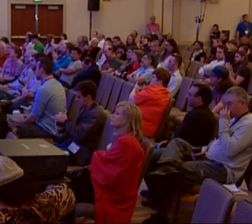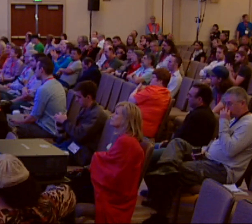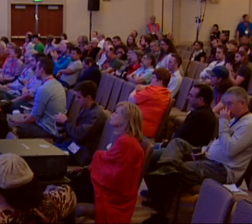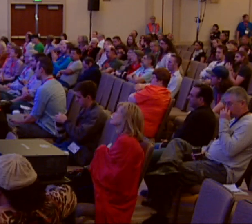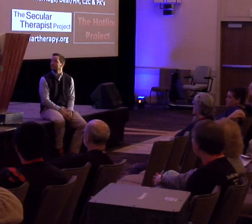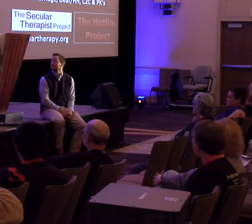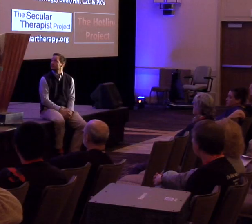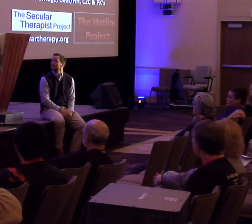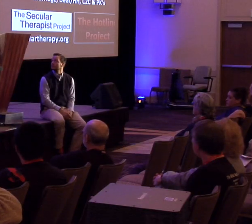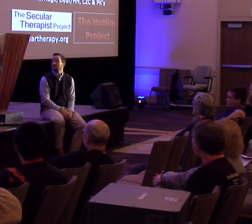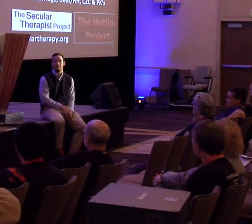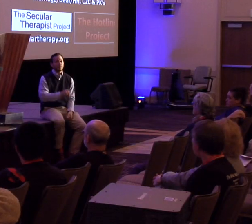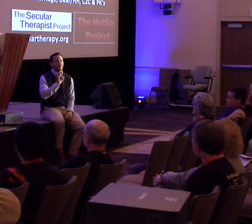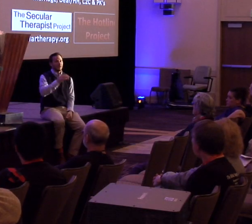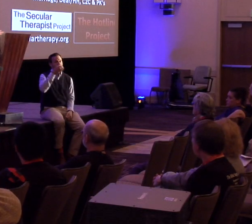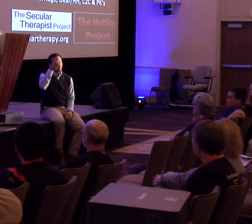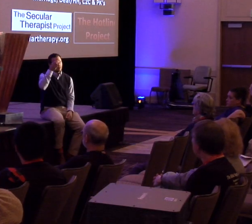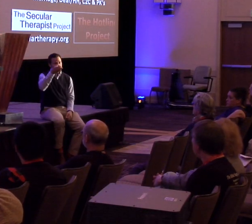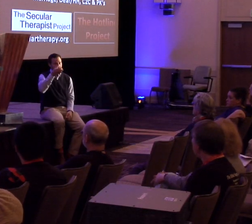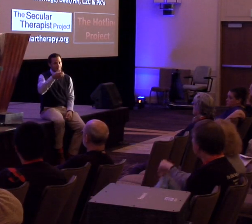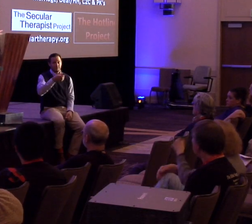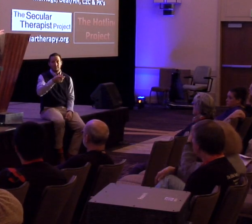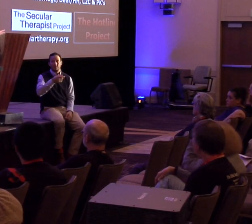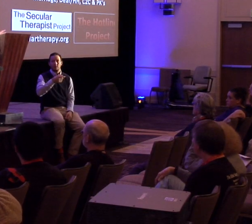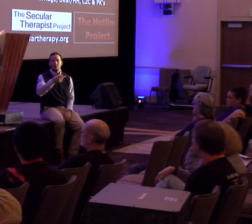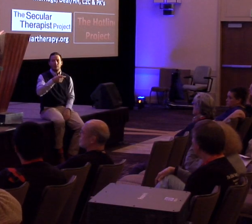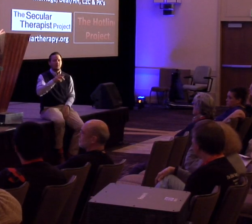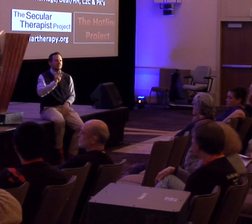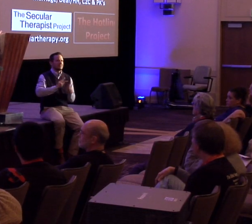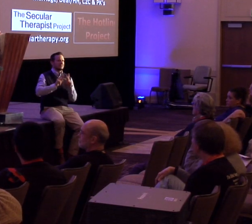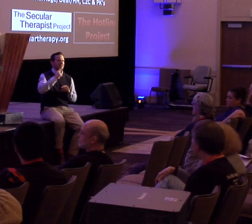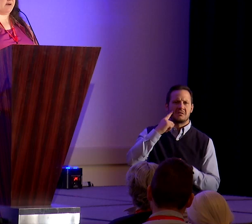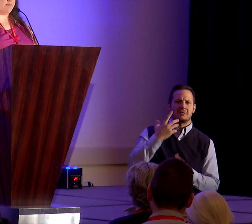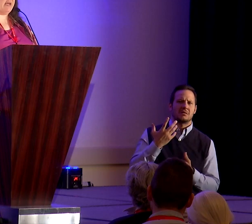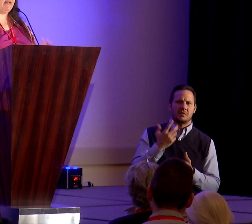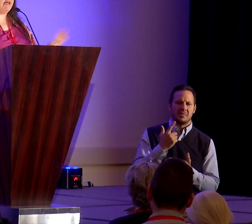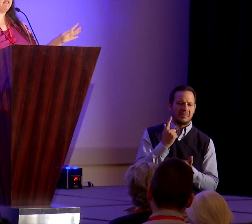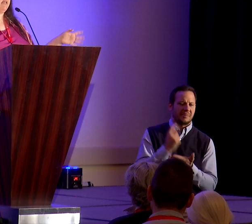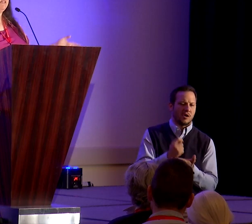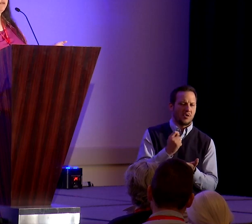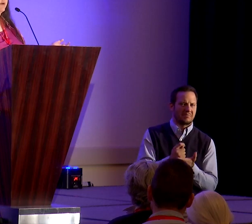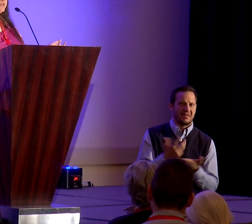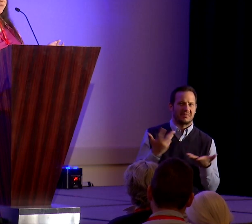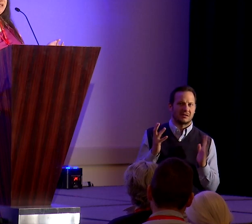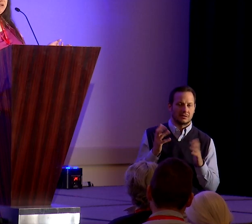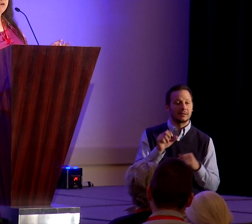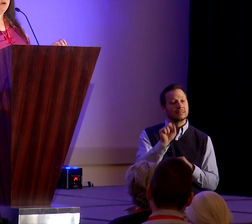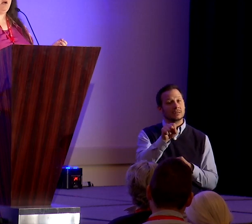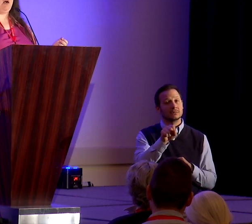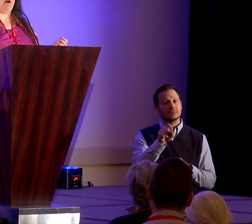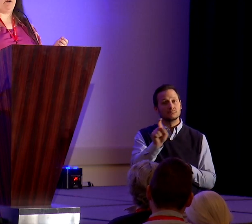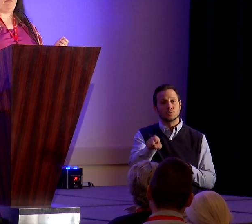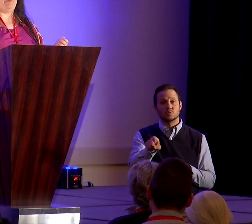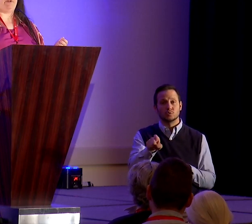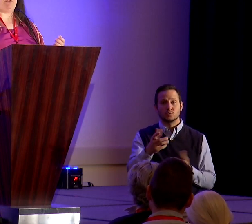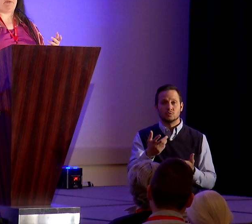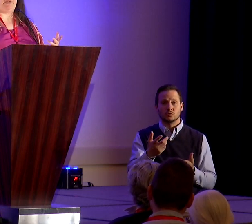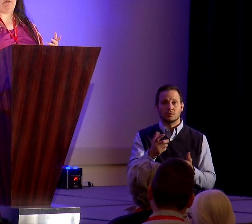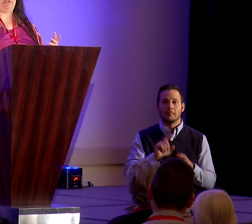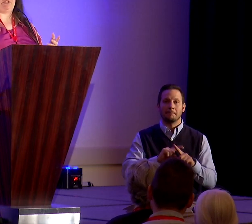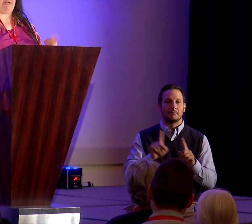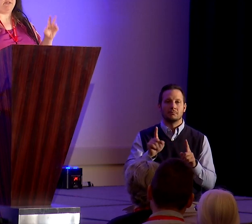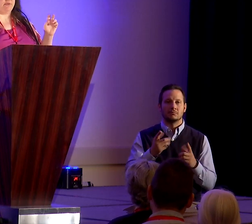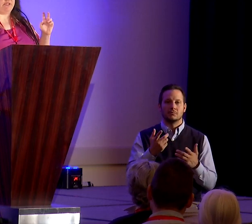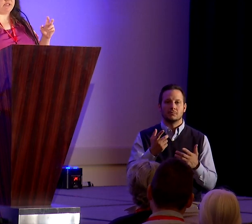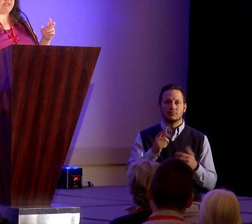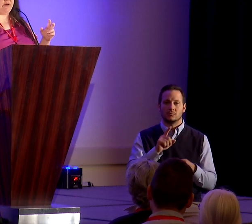The concept of secular therapy, a lot of people say, well, isn't that just therapy? And yes, it is supposed to be. There's really